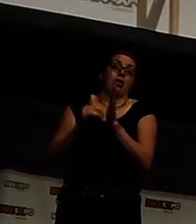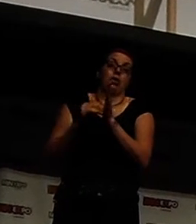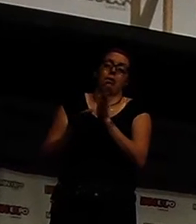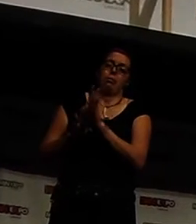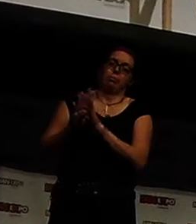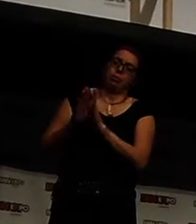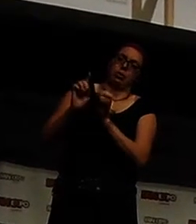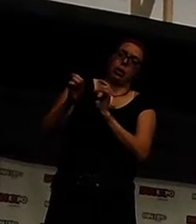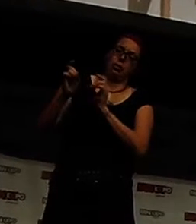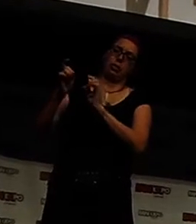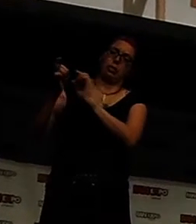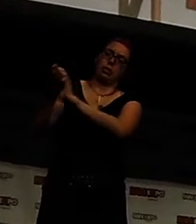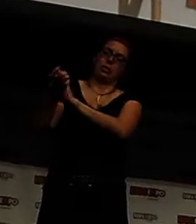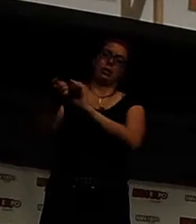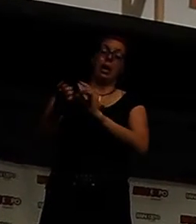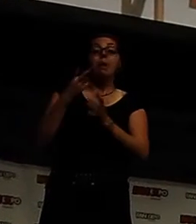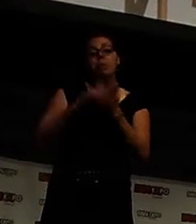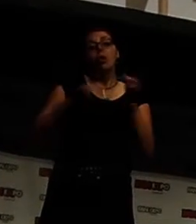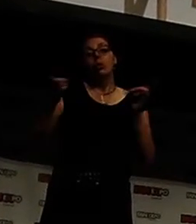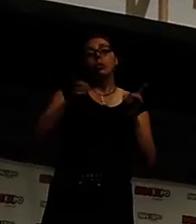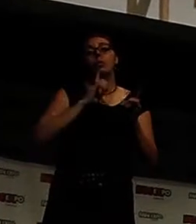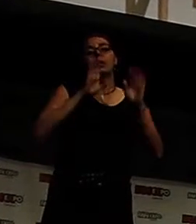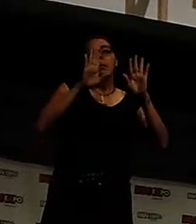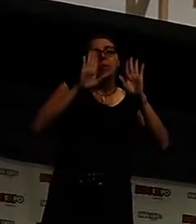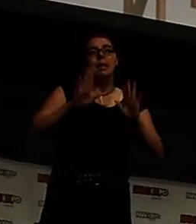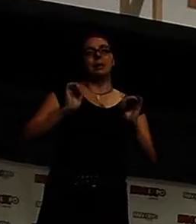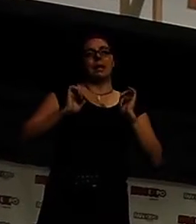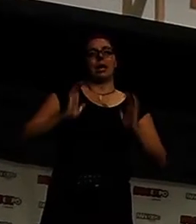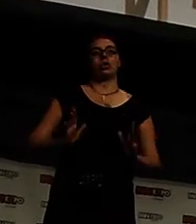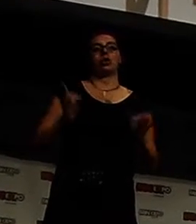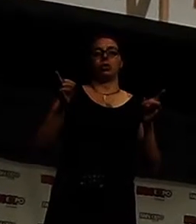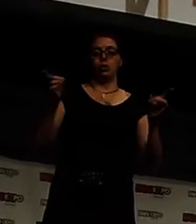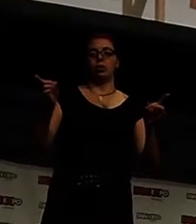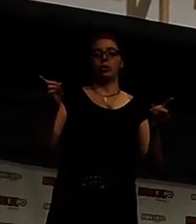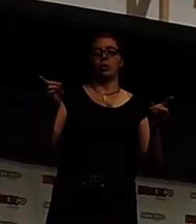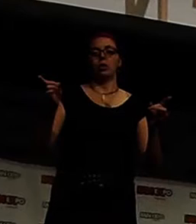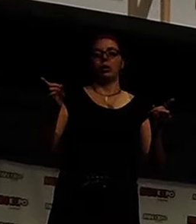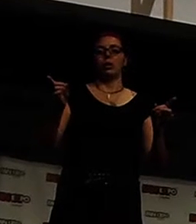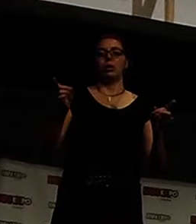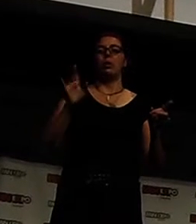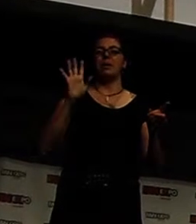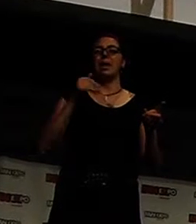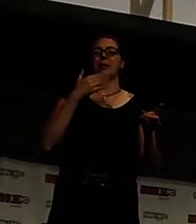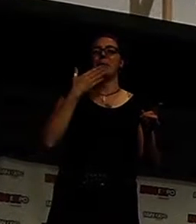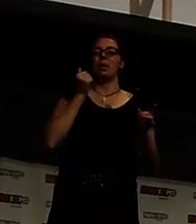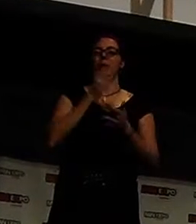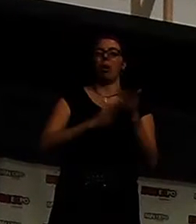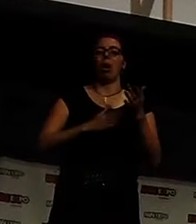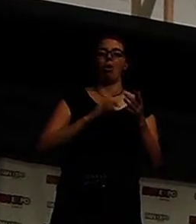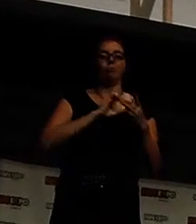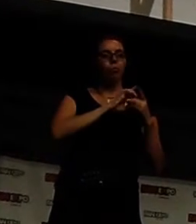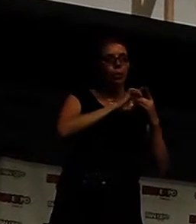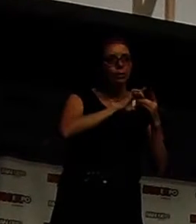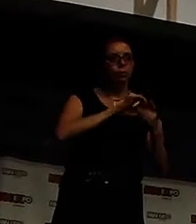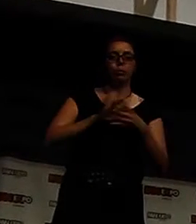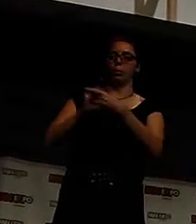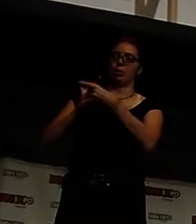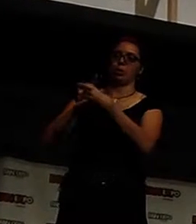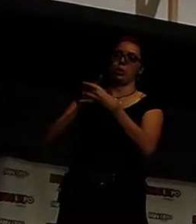they're just such incredible actors. So I think, you know, I think the best thing about it is having those working relationships that I've had with Matt and